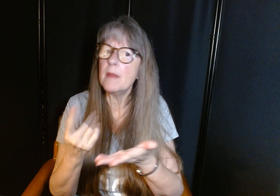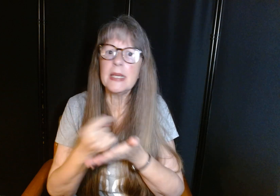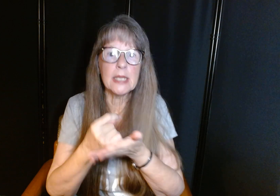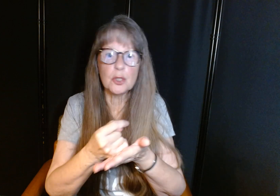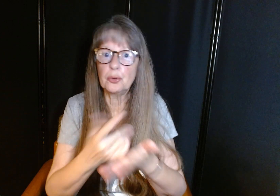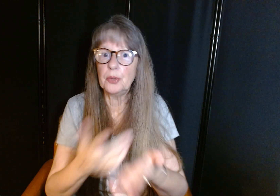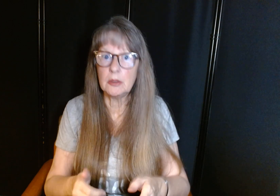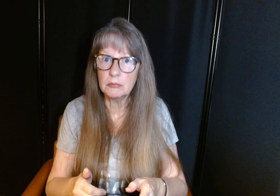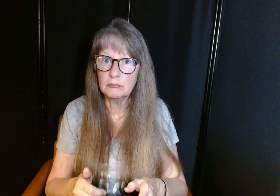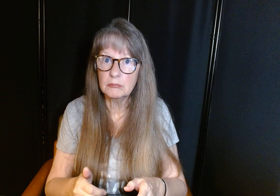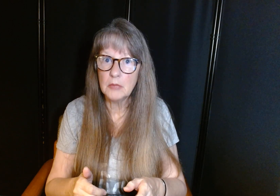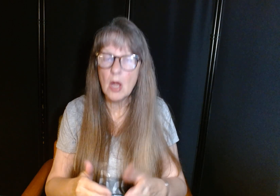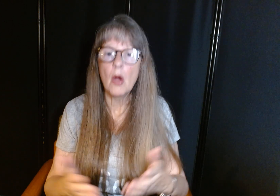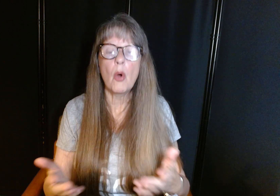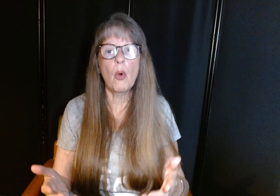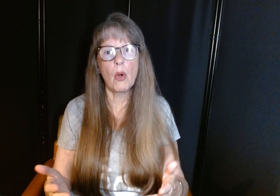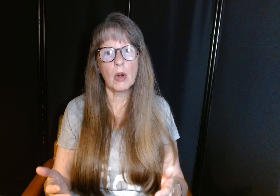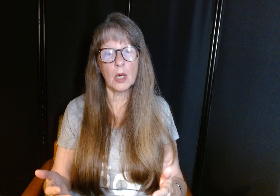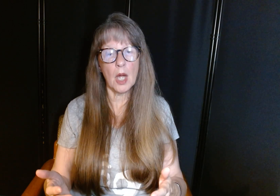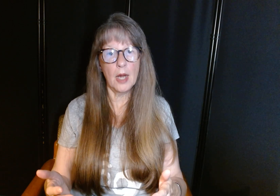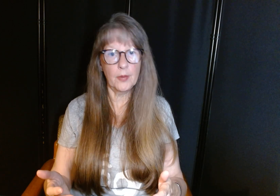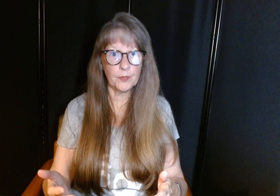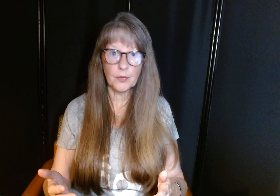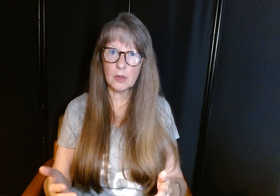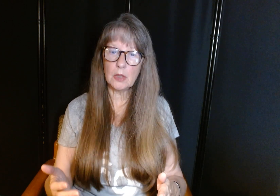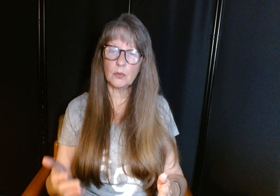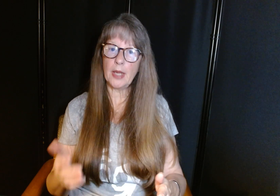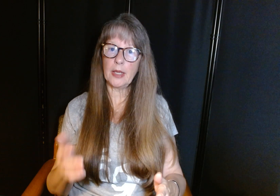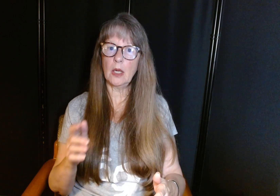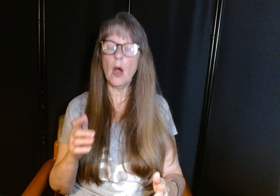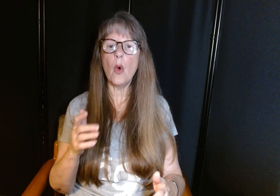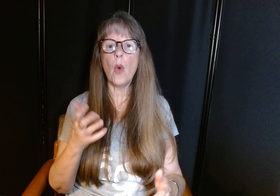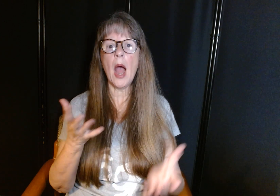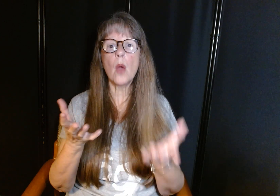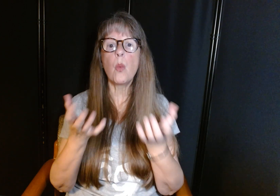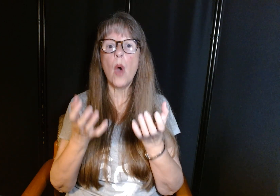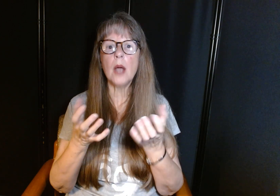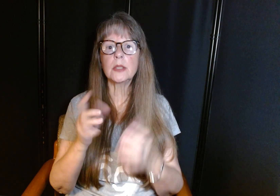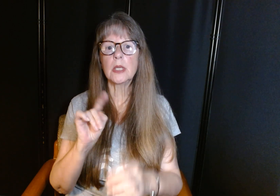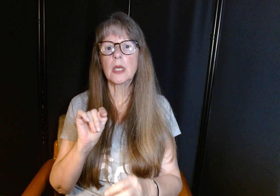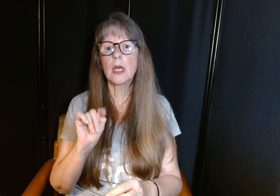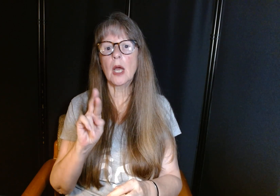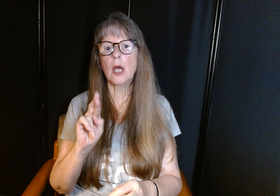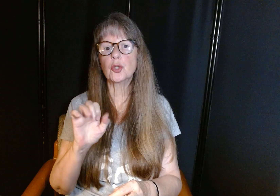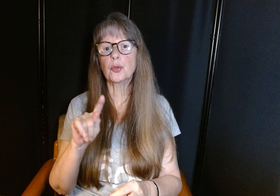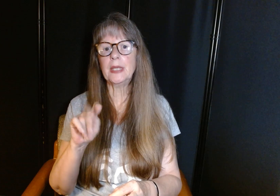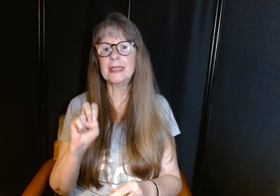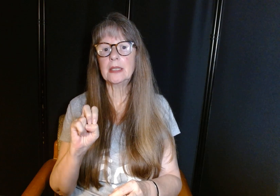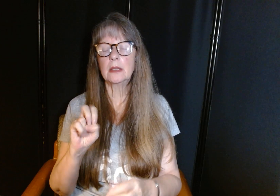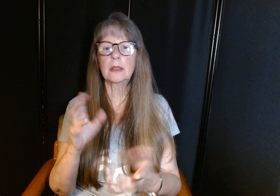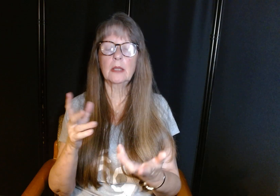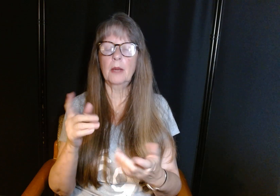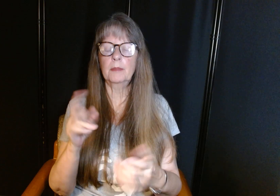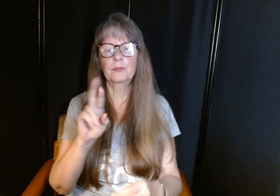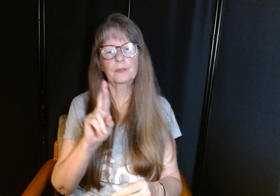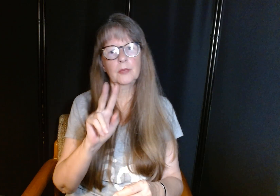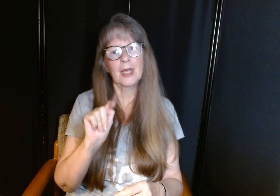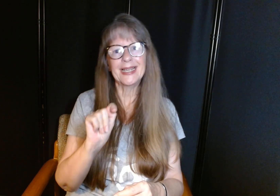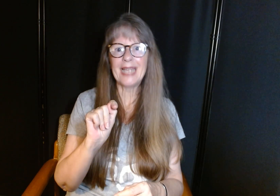say treat, or, like, oh, I want a treat. Can't